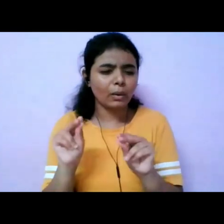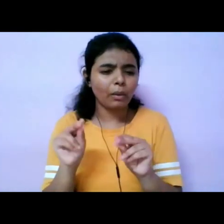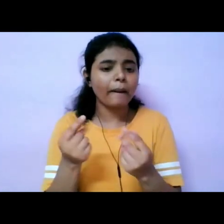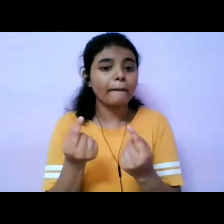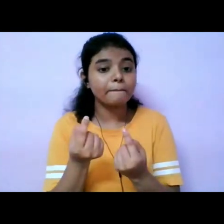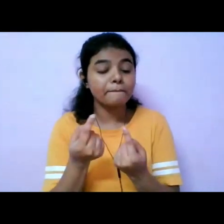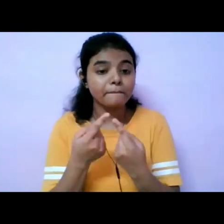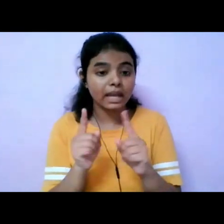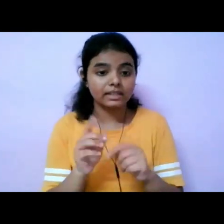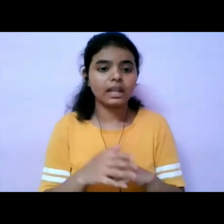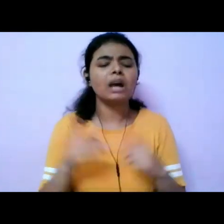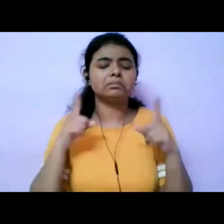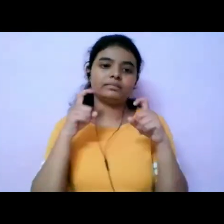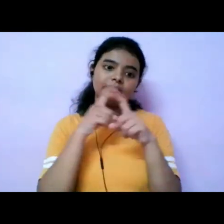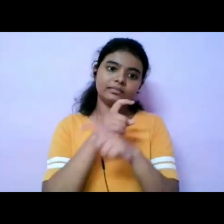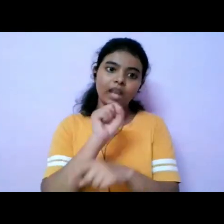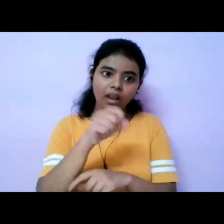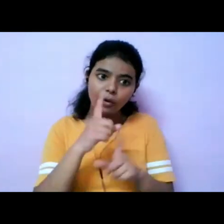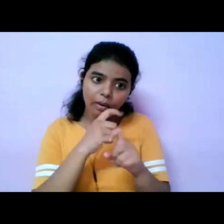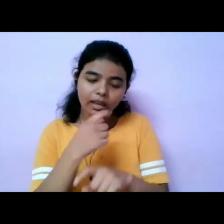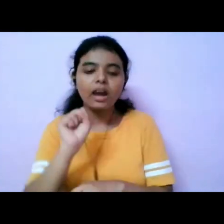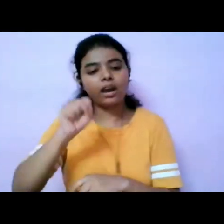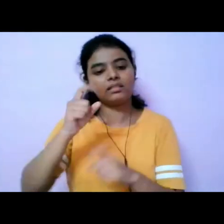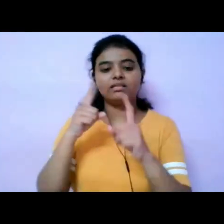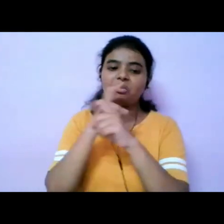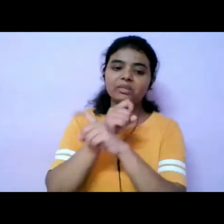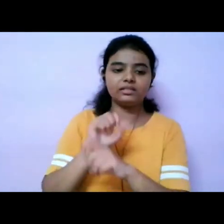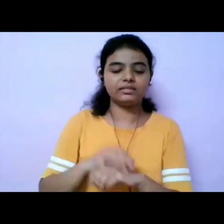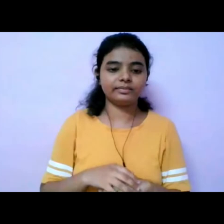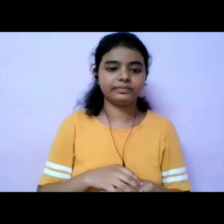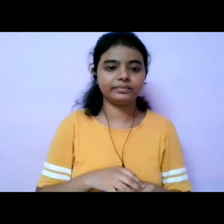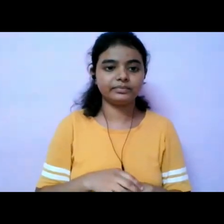As usual, complex. Right.